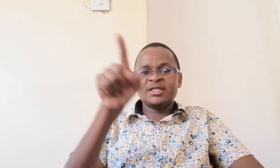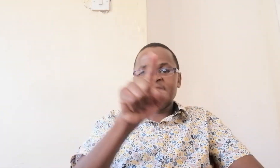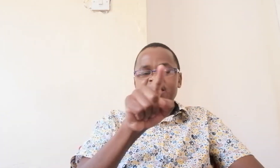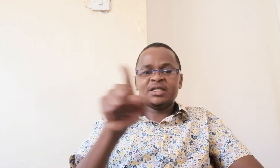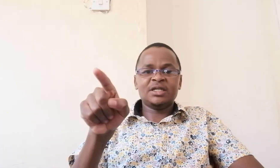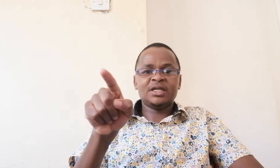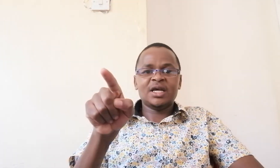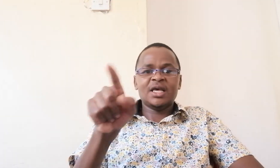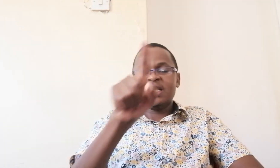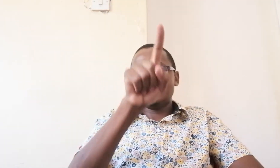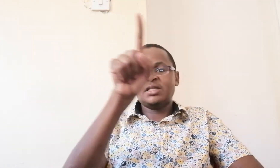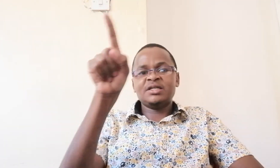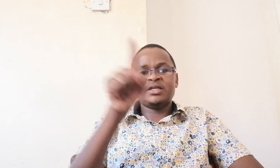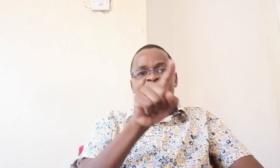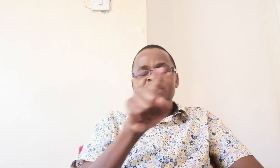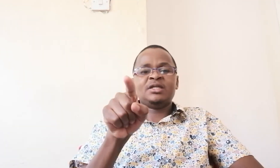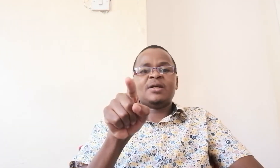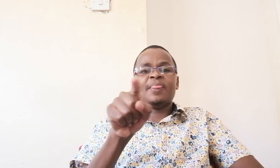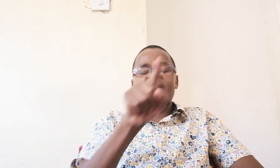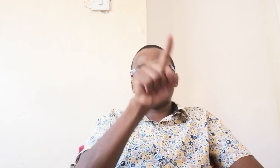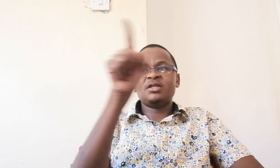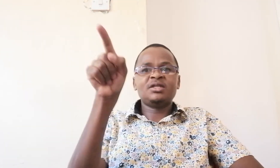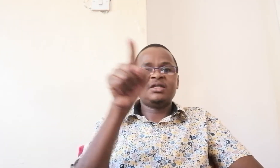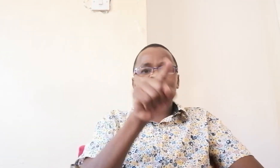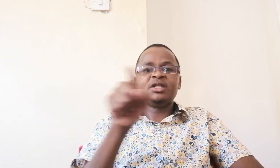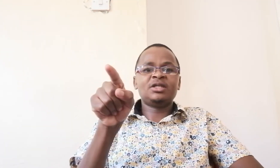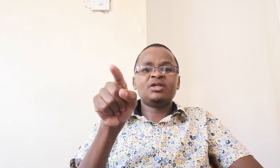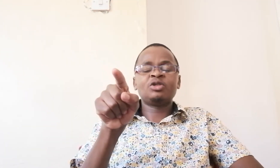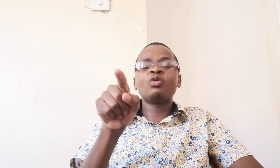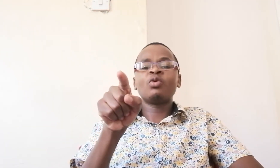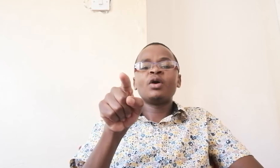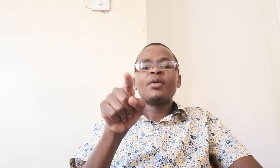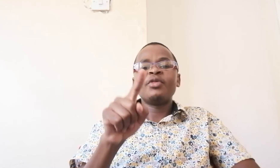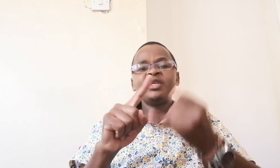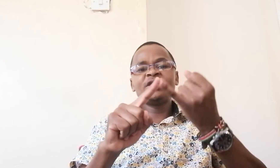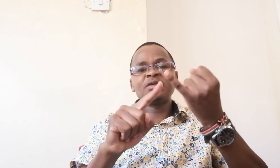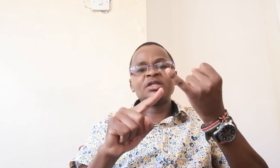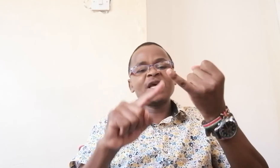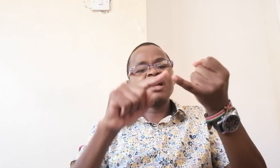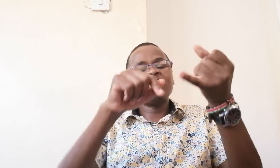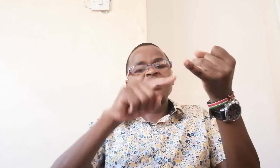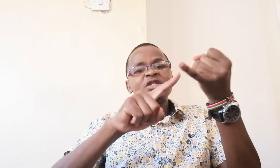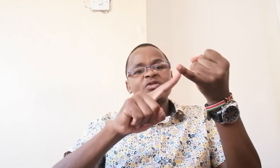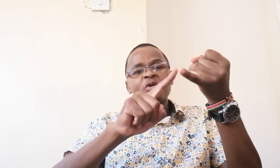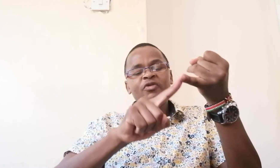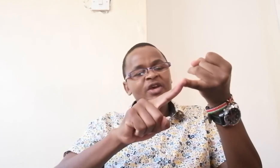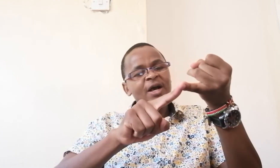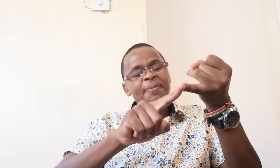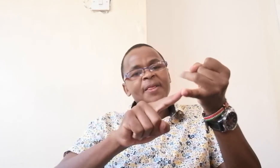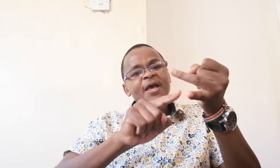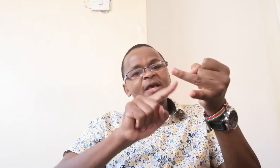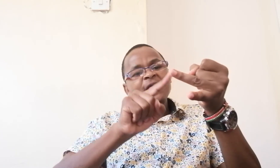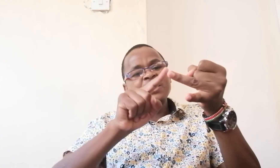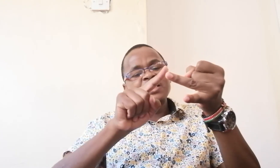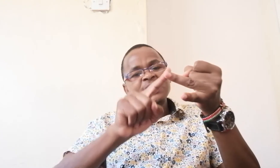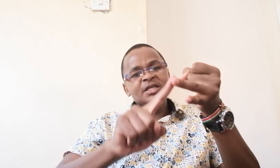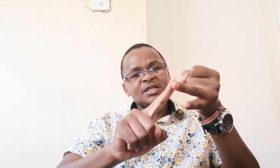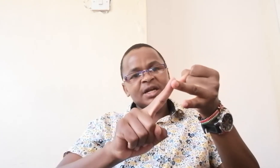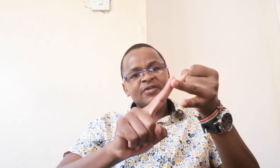Z, Z, Z. So this is in sign language. This is small finger. This is ring